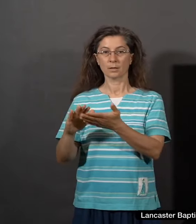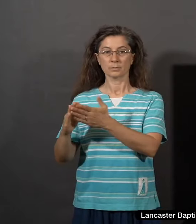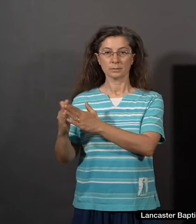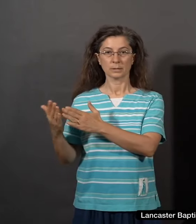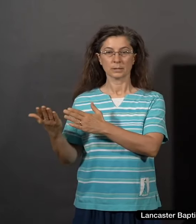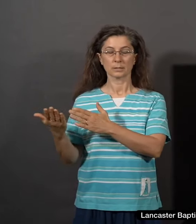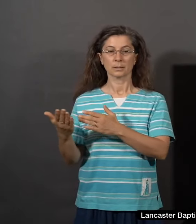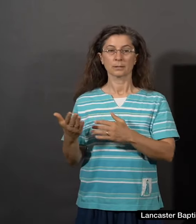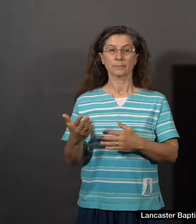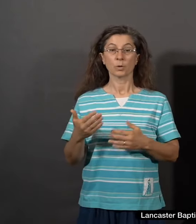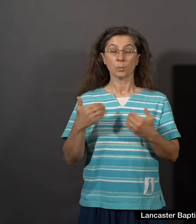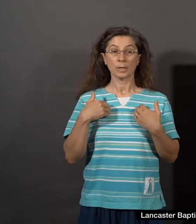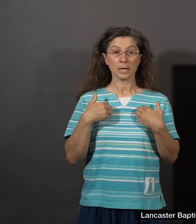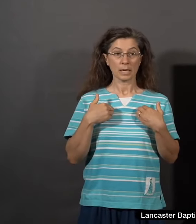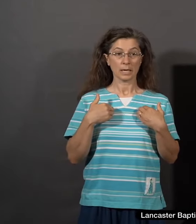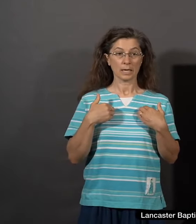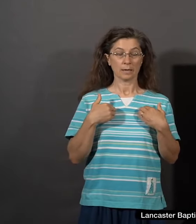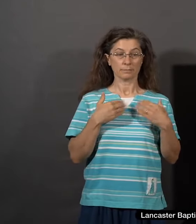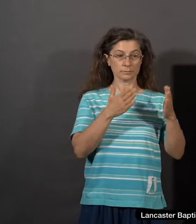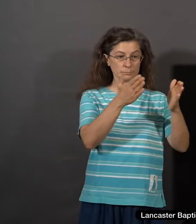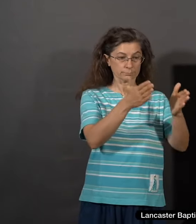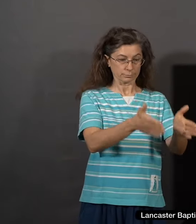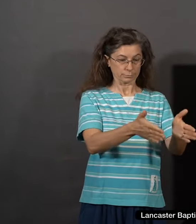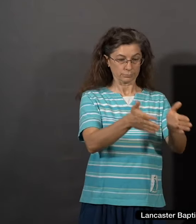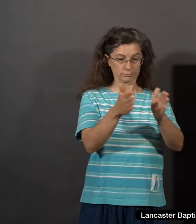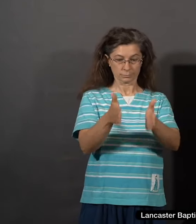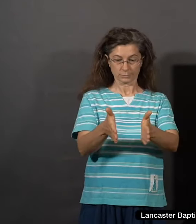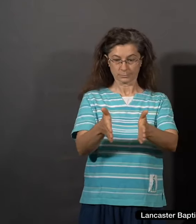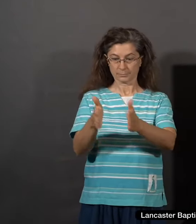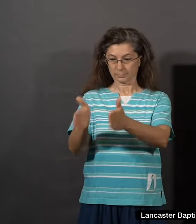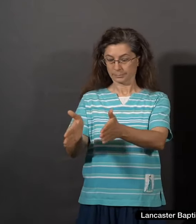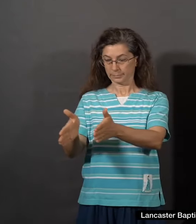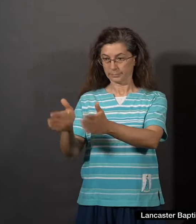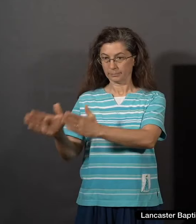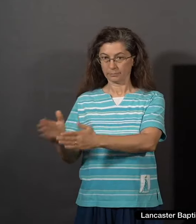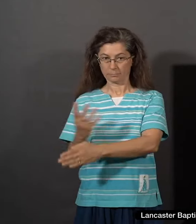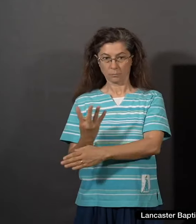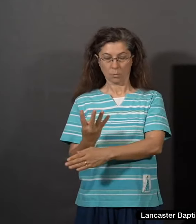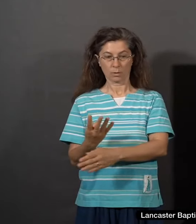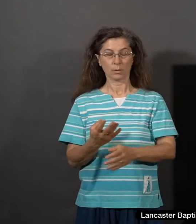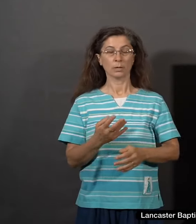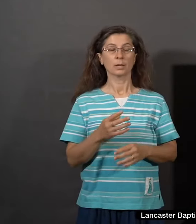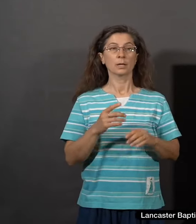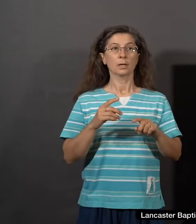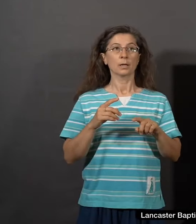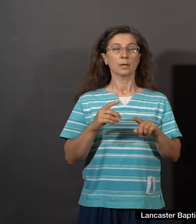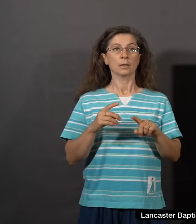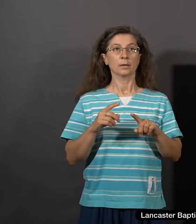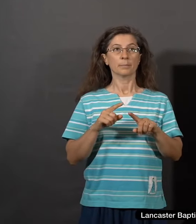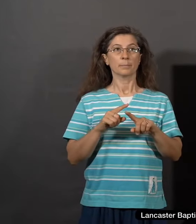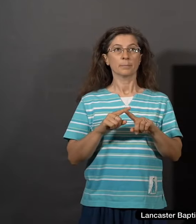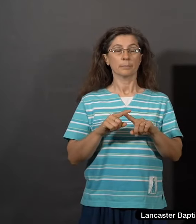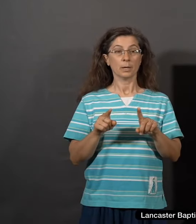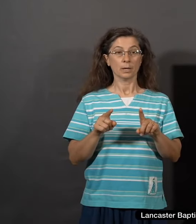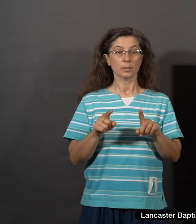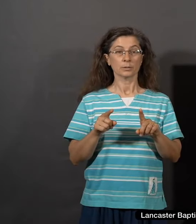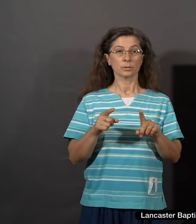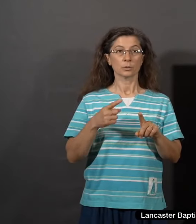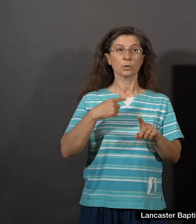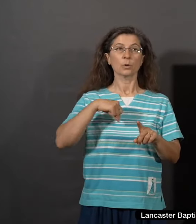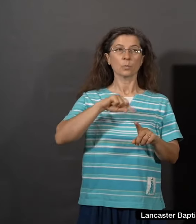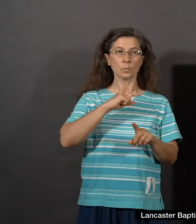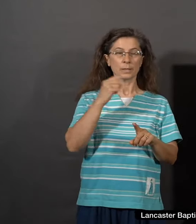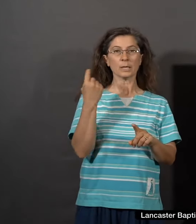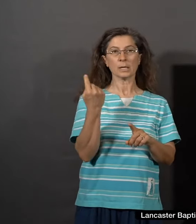one phase two phase three phase four and i hope you've read that plan but then beyond that plan we we respect the covid